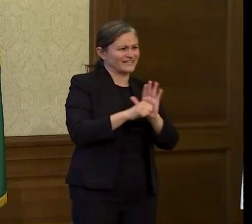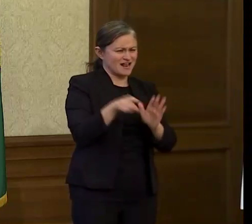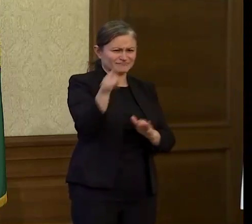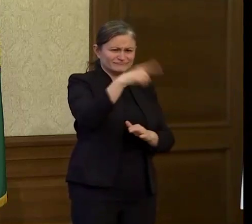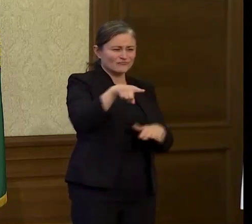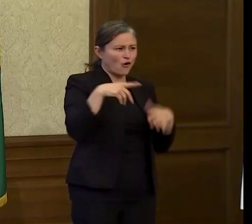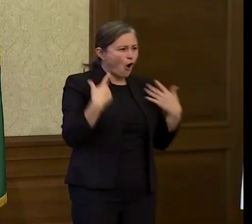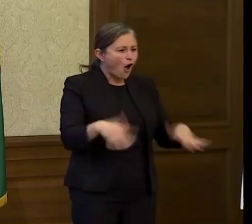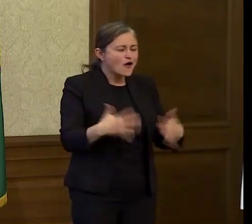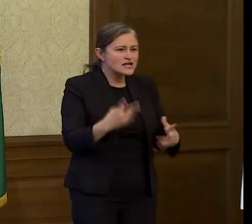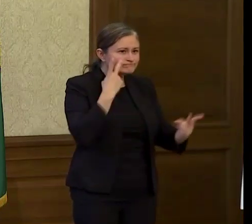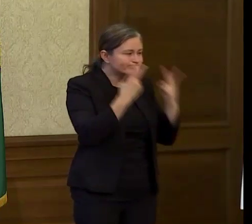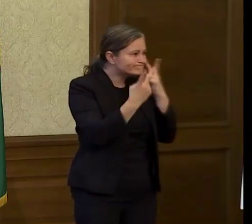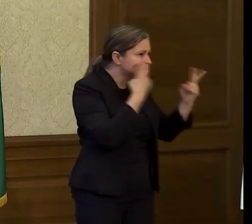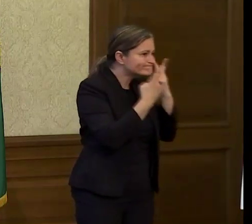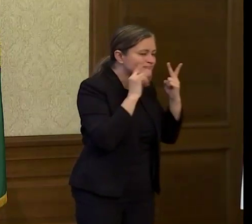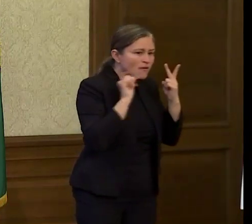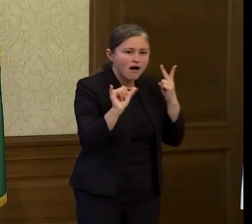across our state.